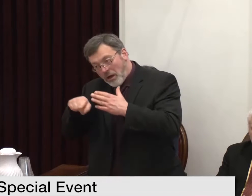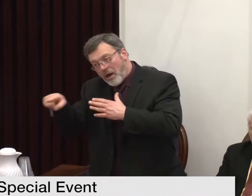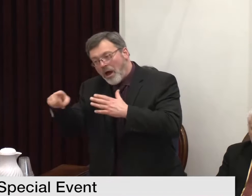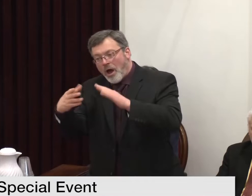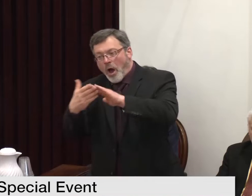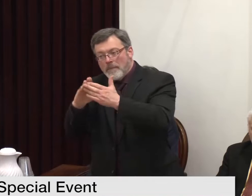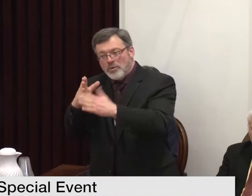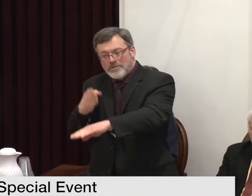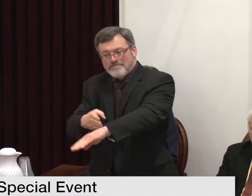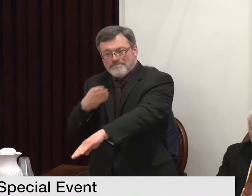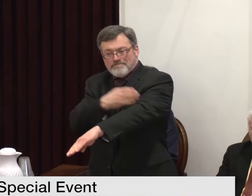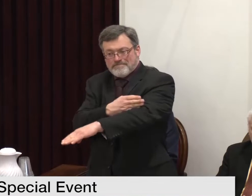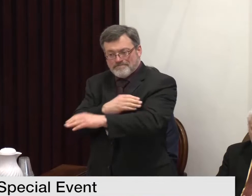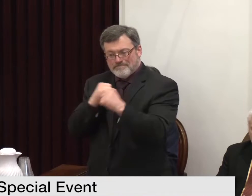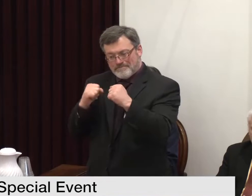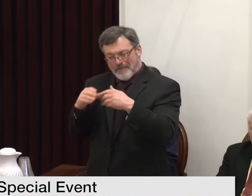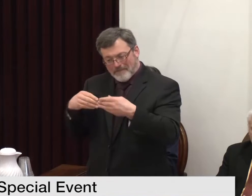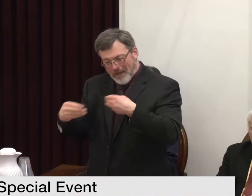top challenges.